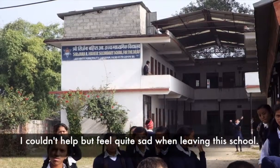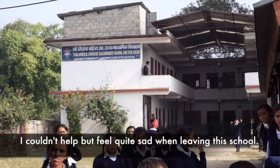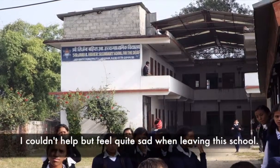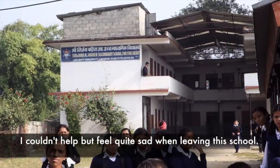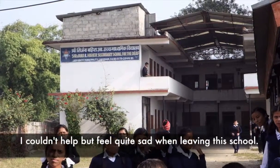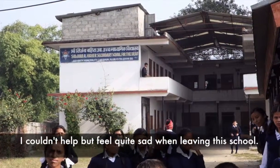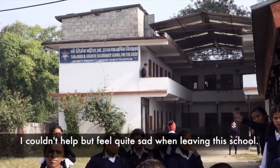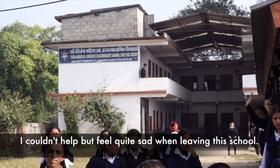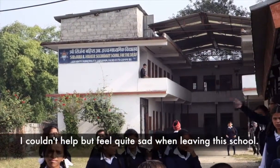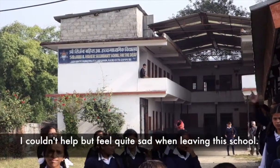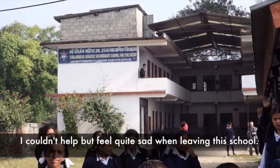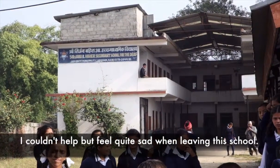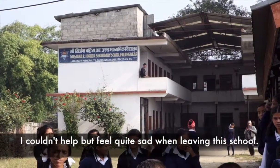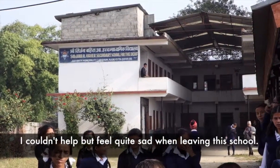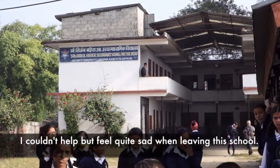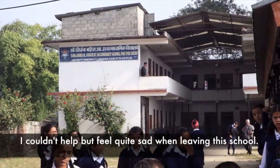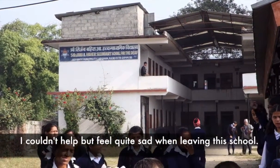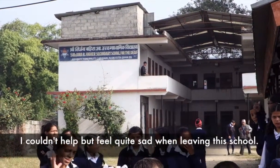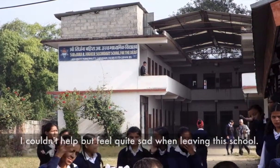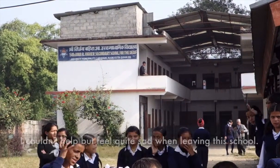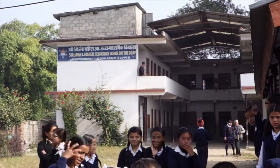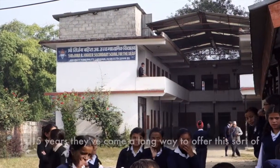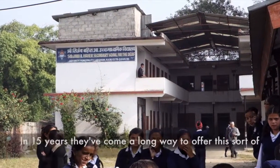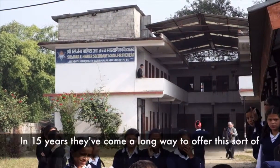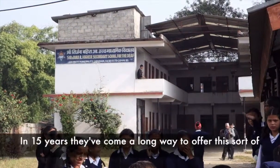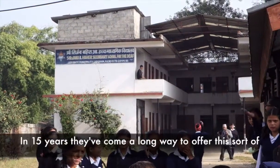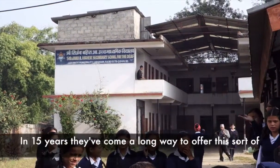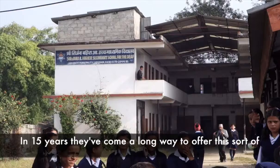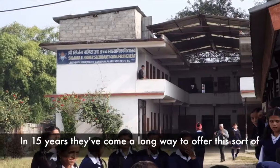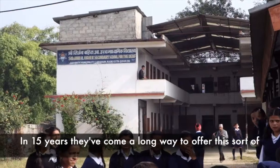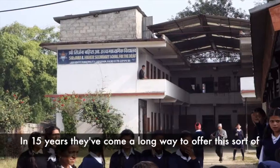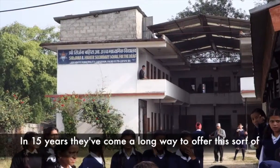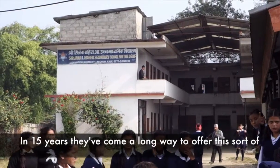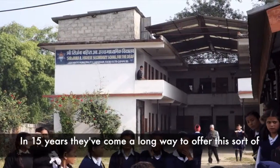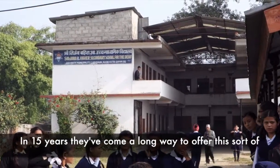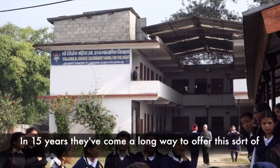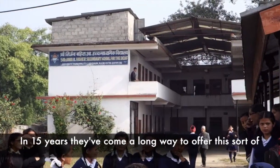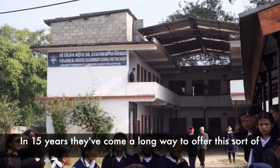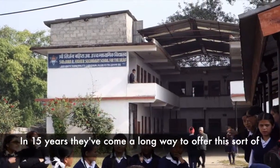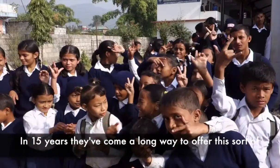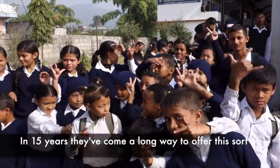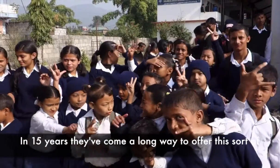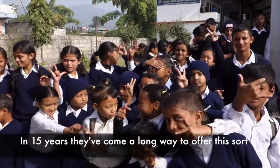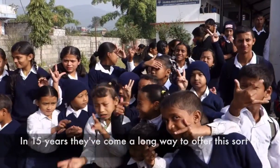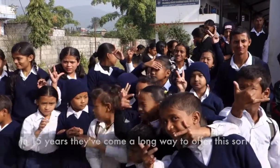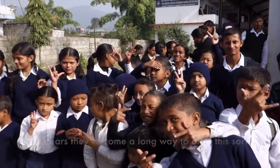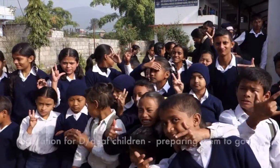I couldn't help but feel quite sad when leaving this school. In 15 years, they've come a long way to offer this sort of education for Deaf